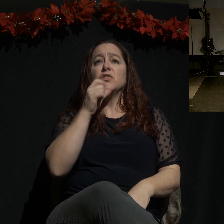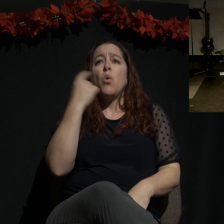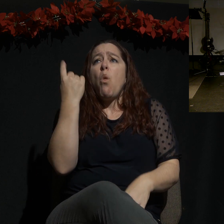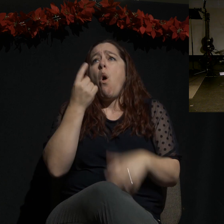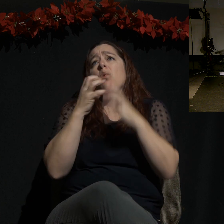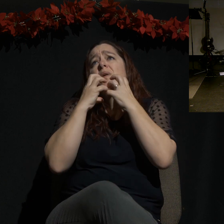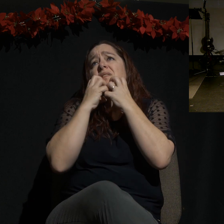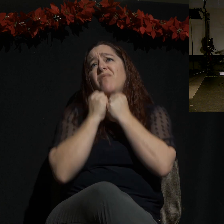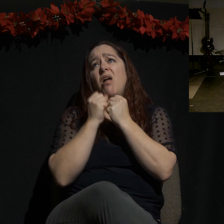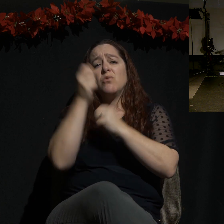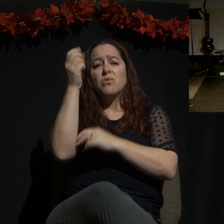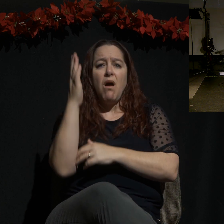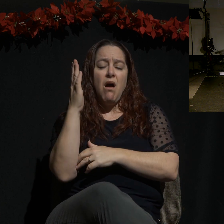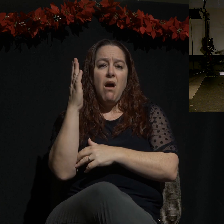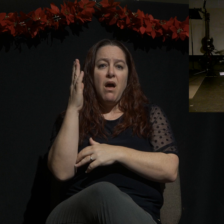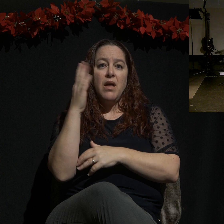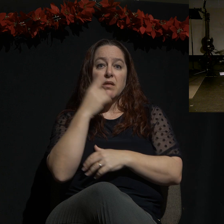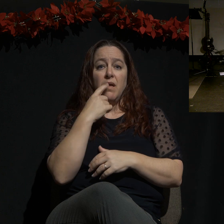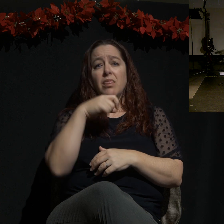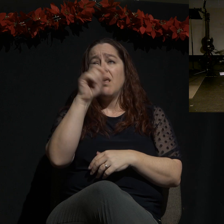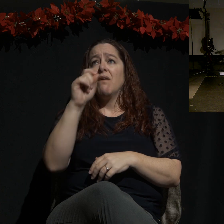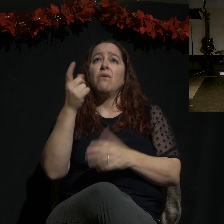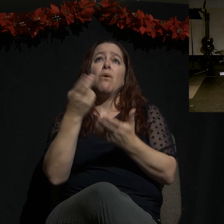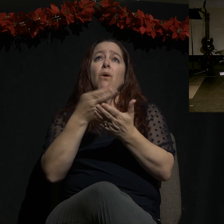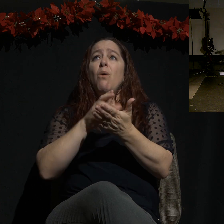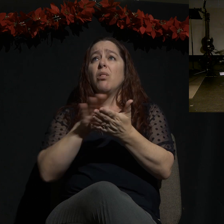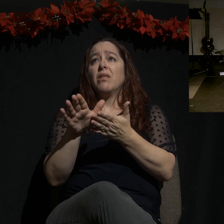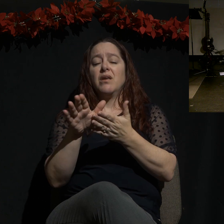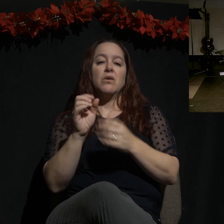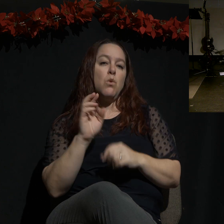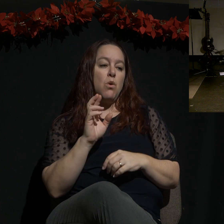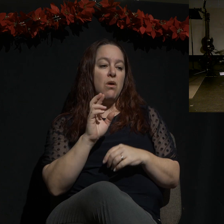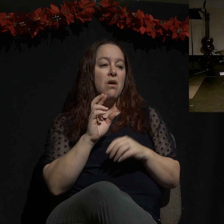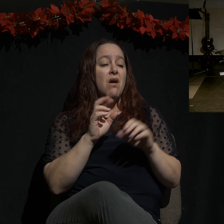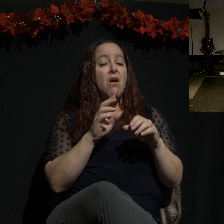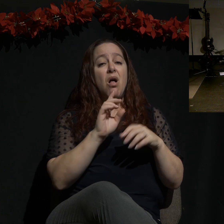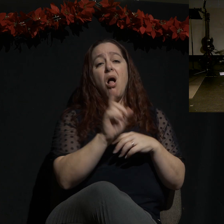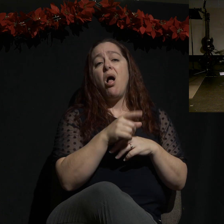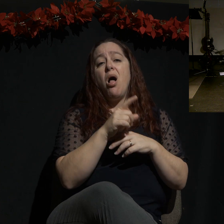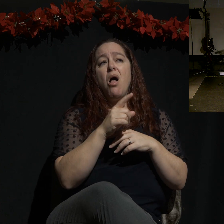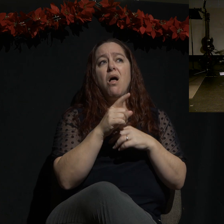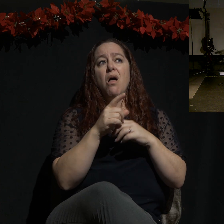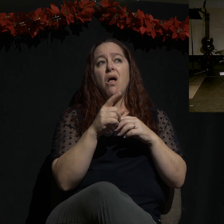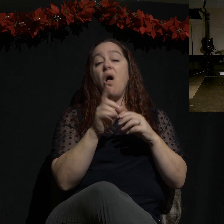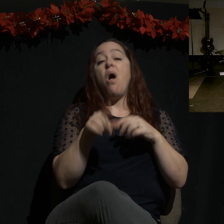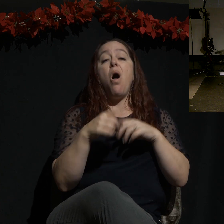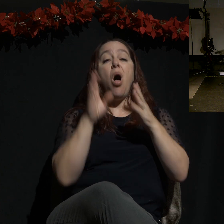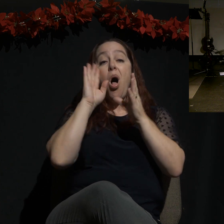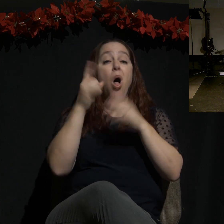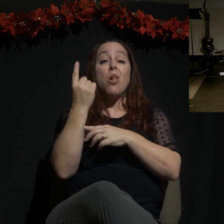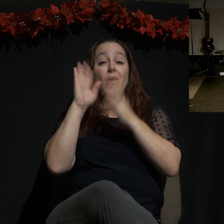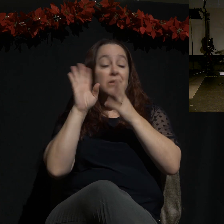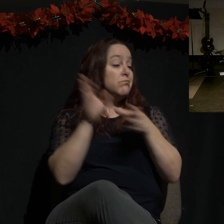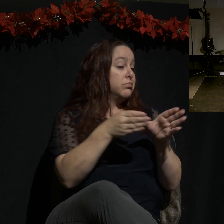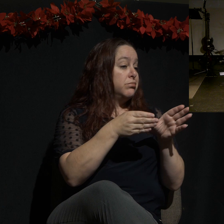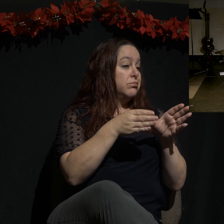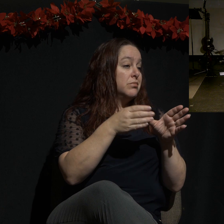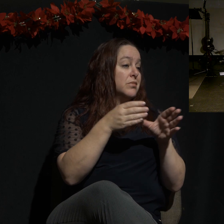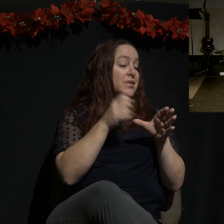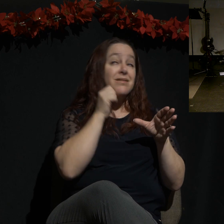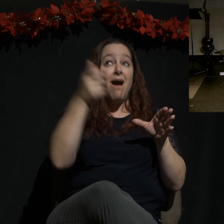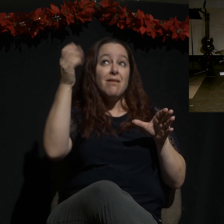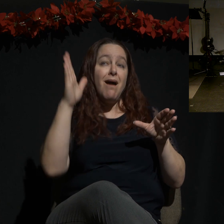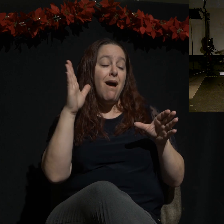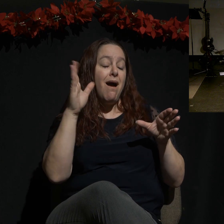values God and am therefore holy, or one who puts other things in front of God and am therefore should leave the